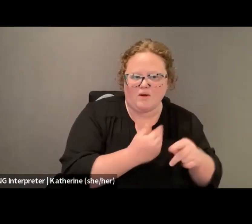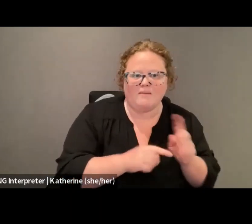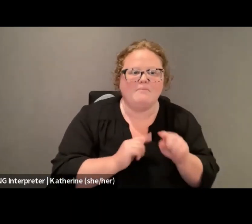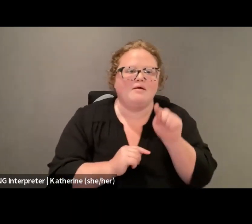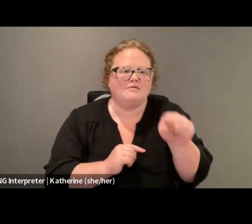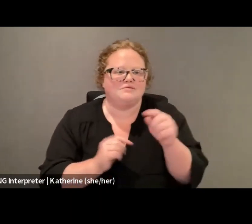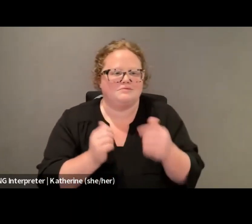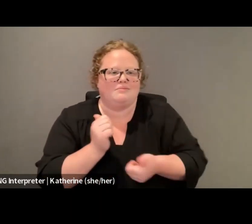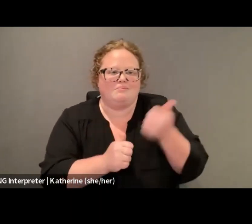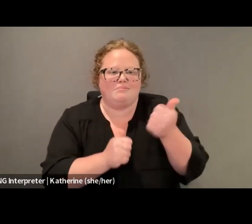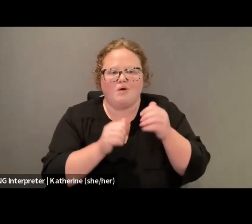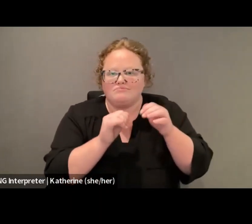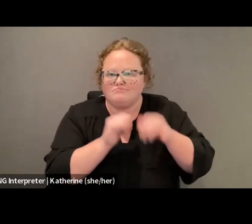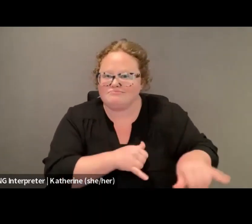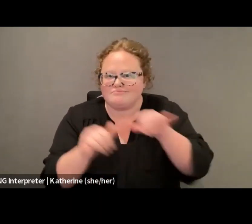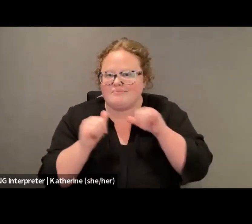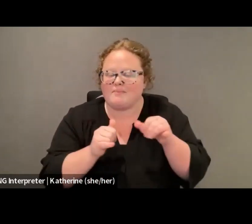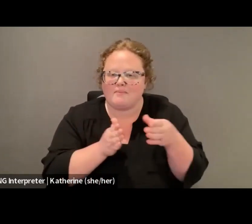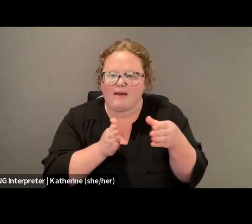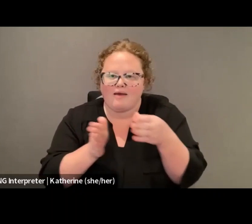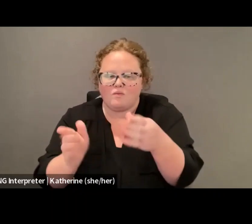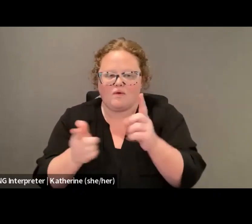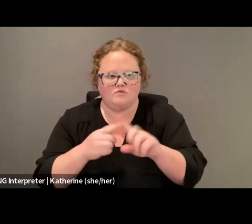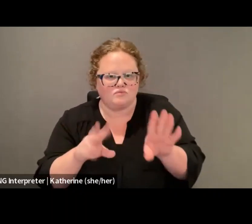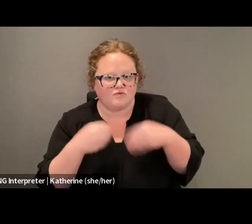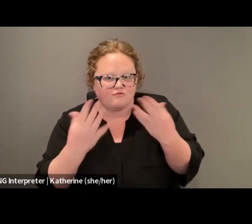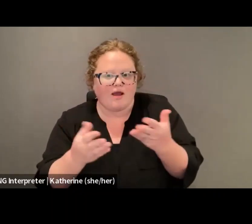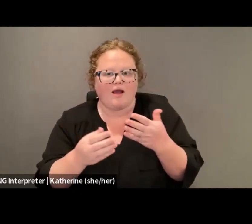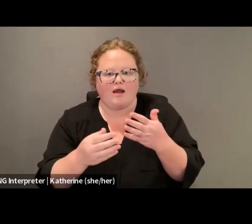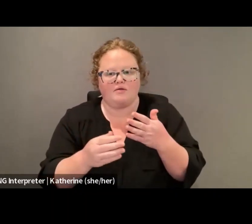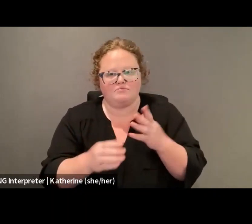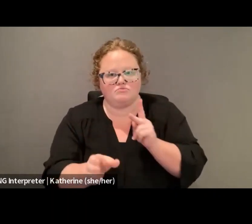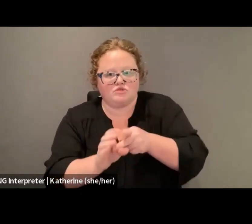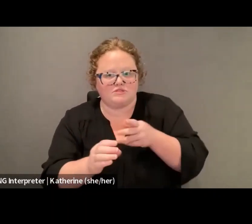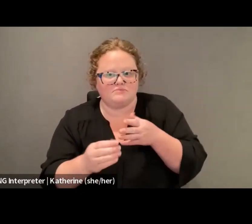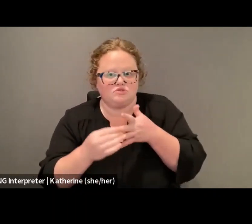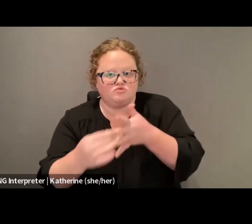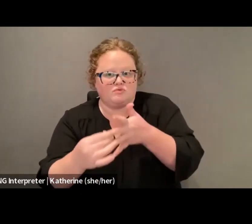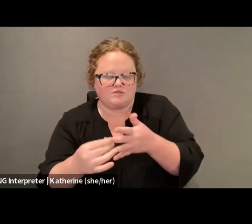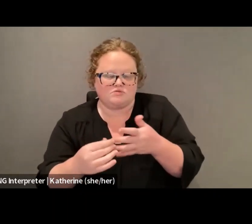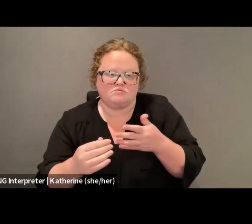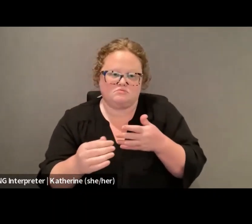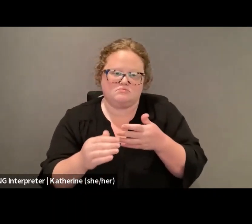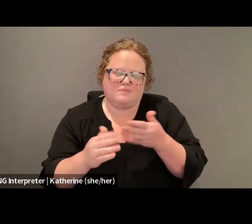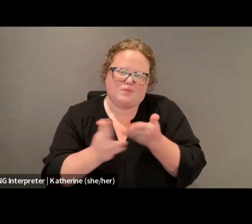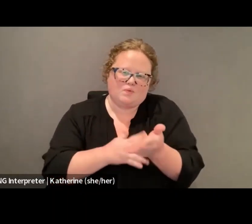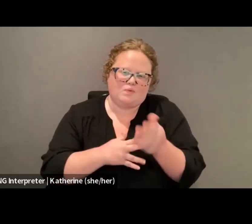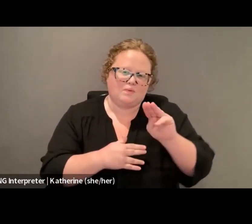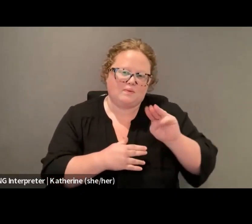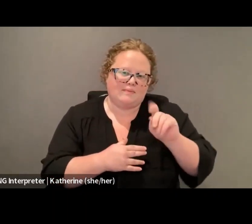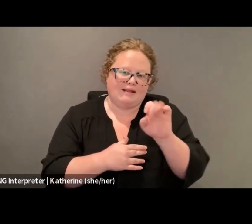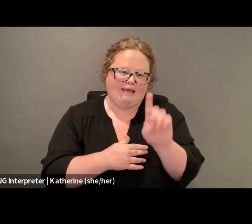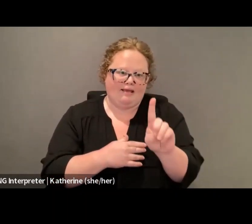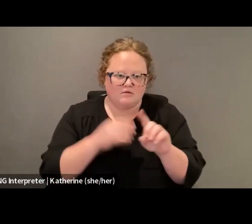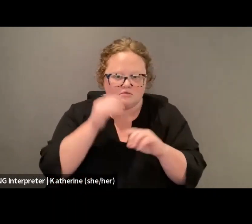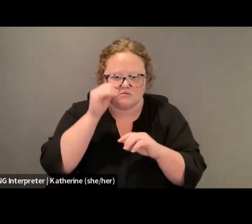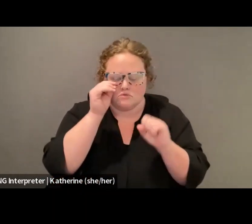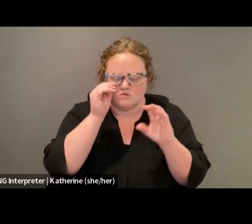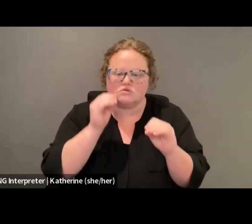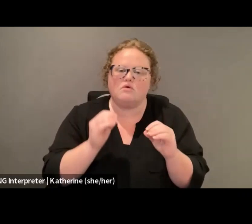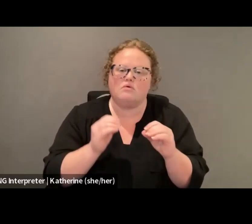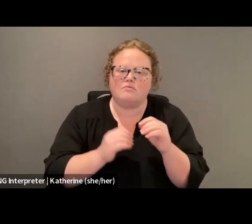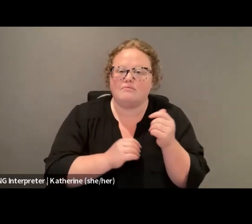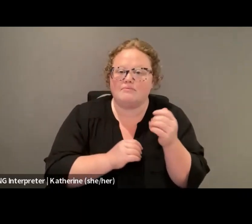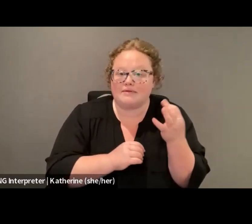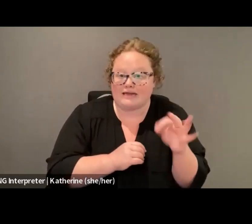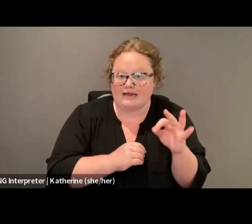far, that states use to offer participant direction within Medicaid. So the majority, over half of 1915C waivers